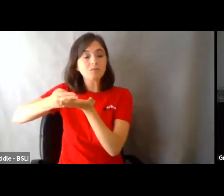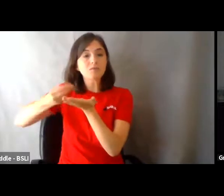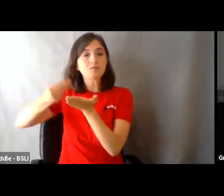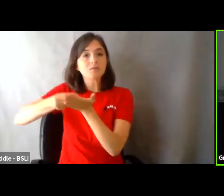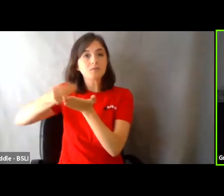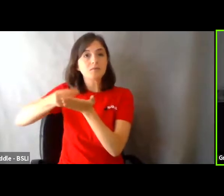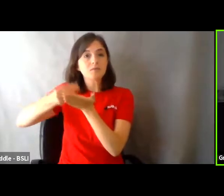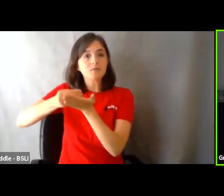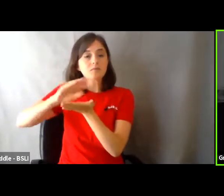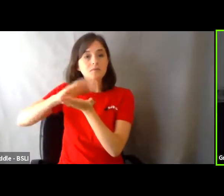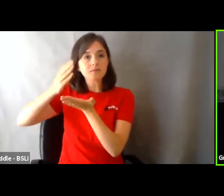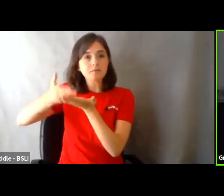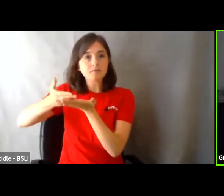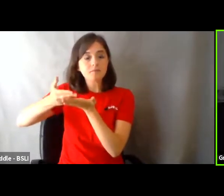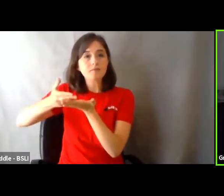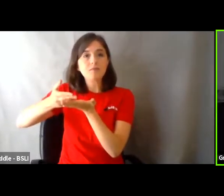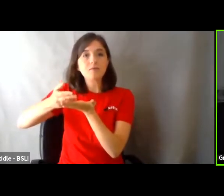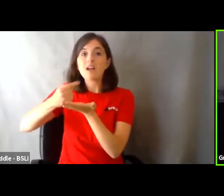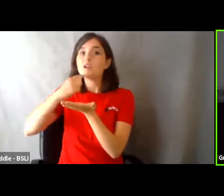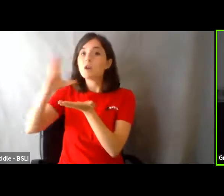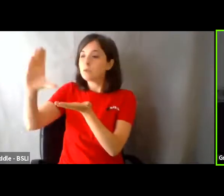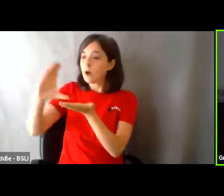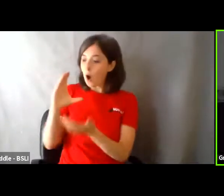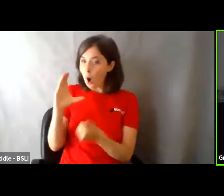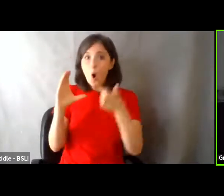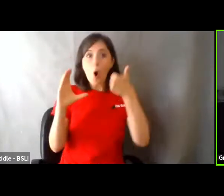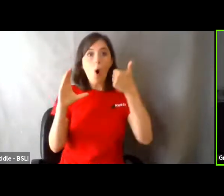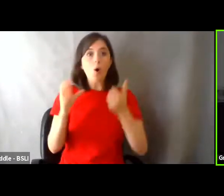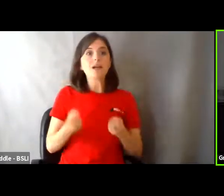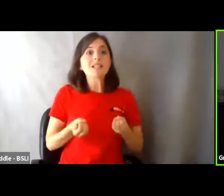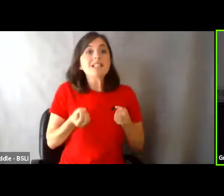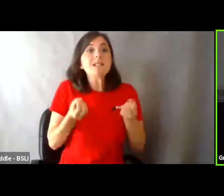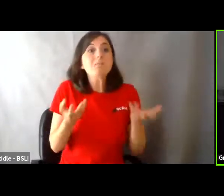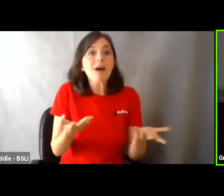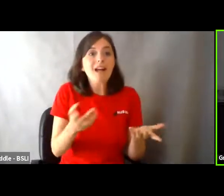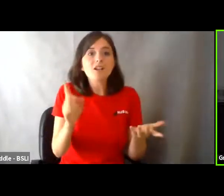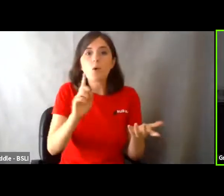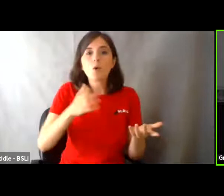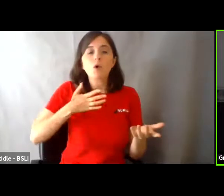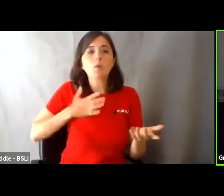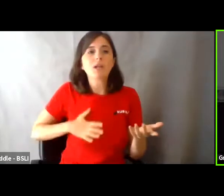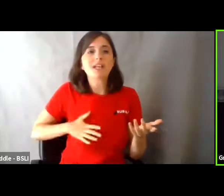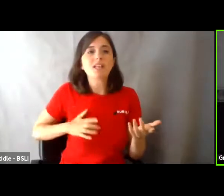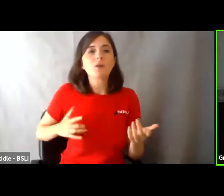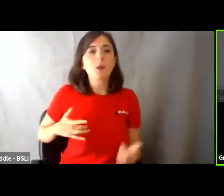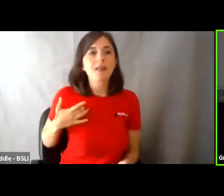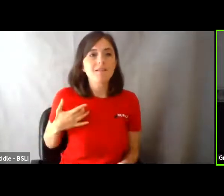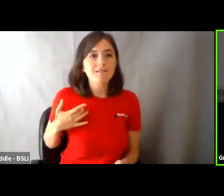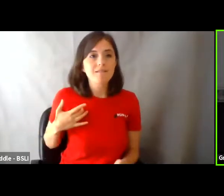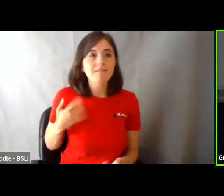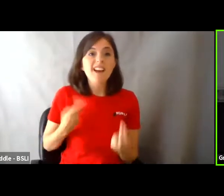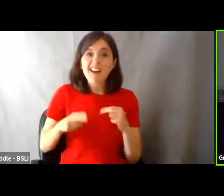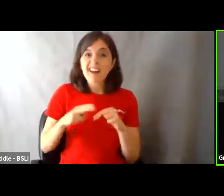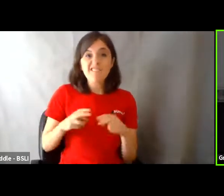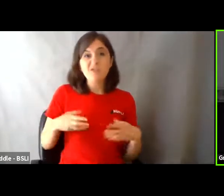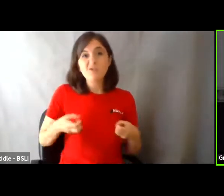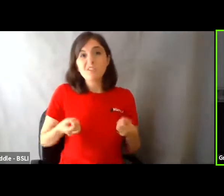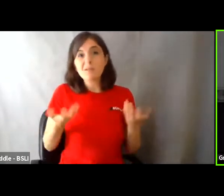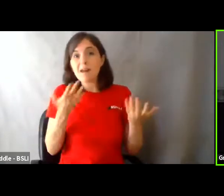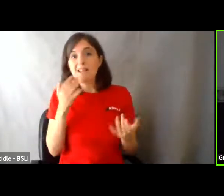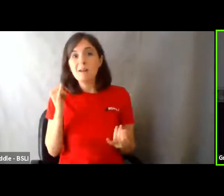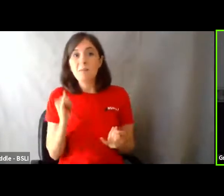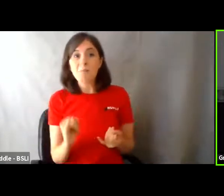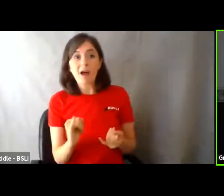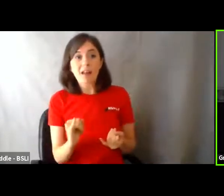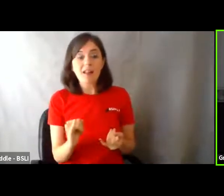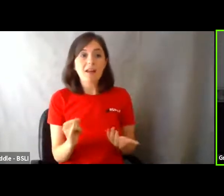be, and you're told, go out and spend this money on the things that you need to survive. If you spend it poorly, if you know,